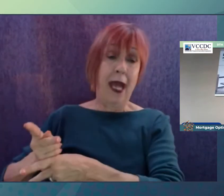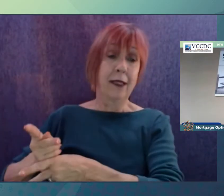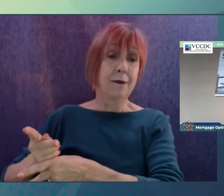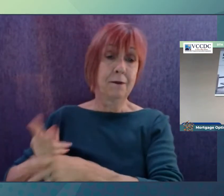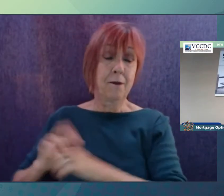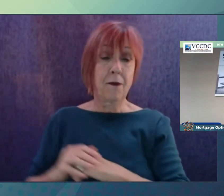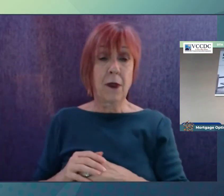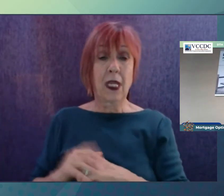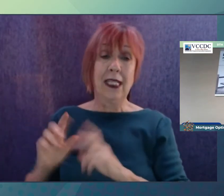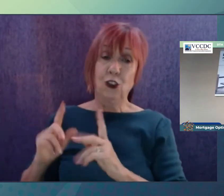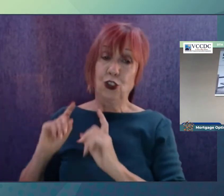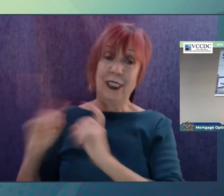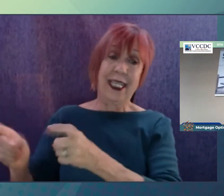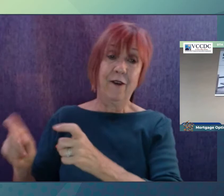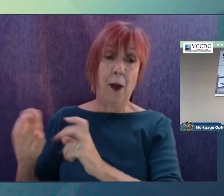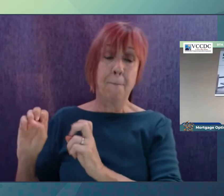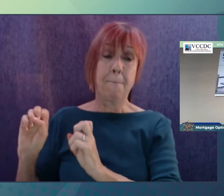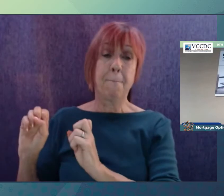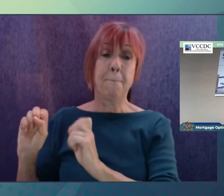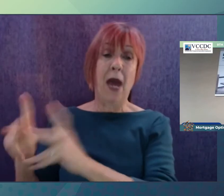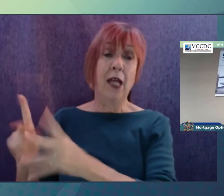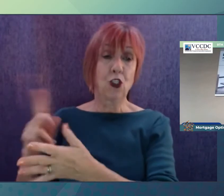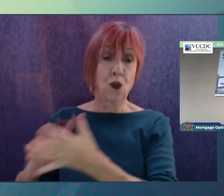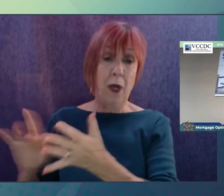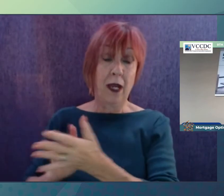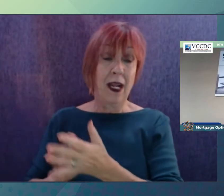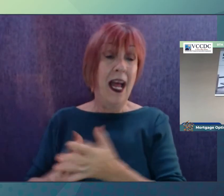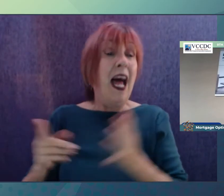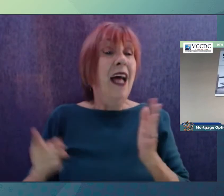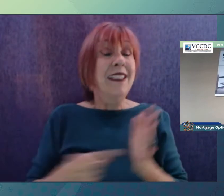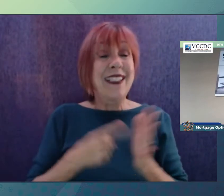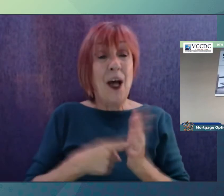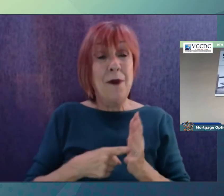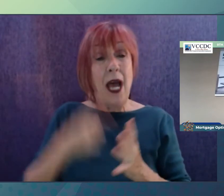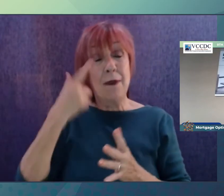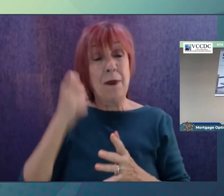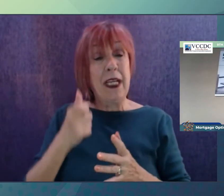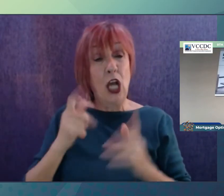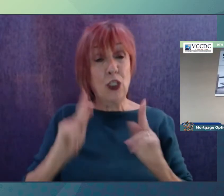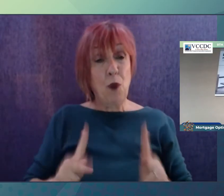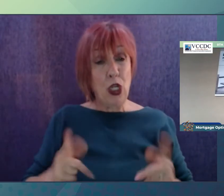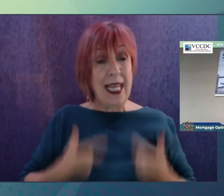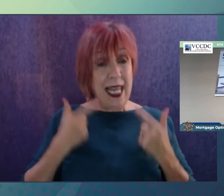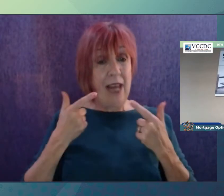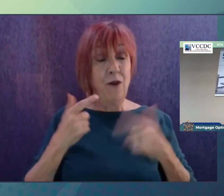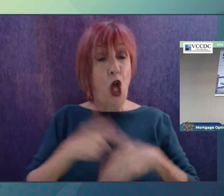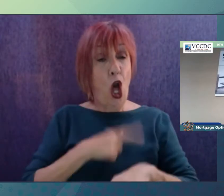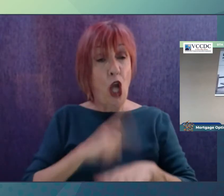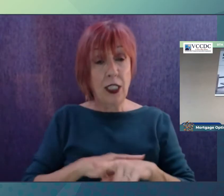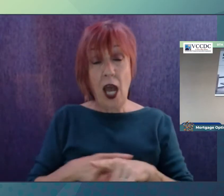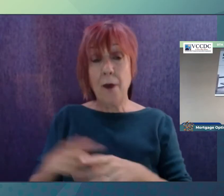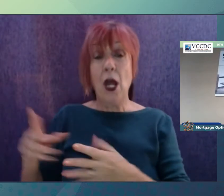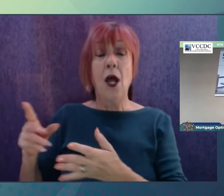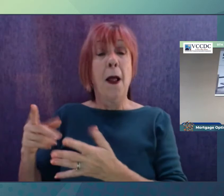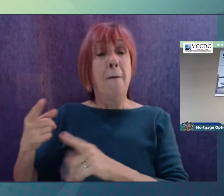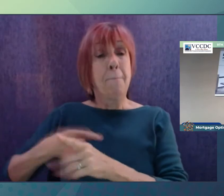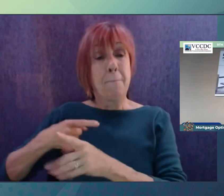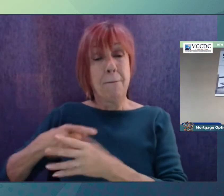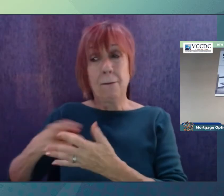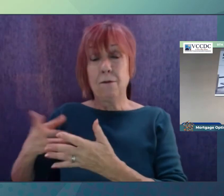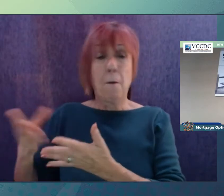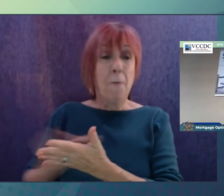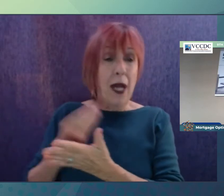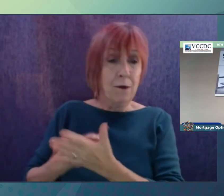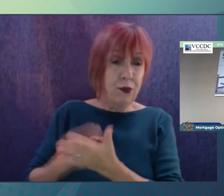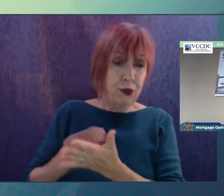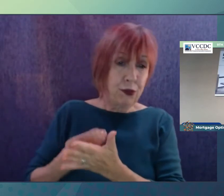the time it needs to be paid off, there may not even be any equity to be left to your heirs. Reverse mortgage is not free.